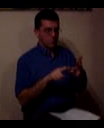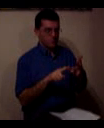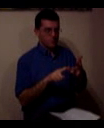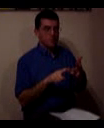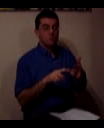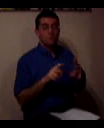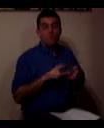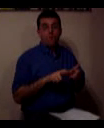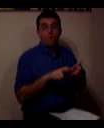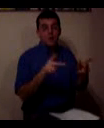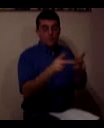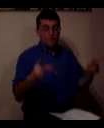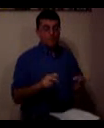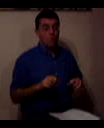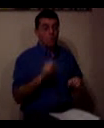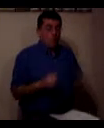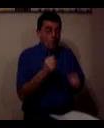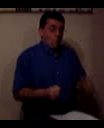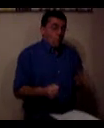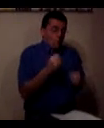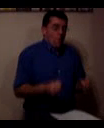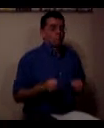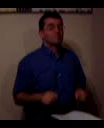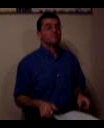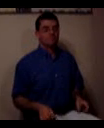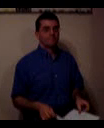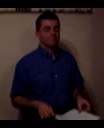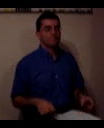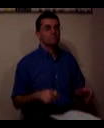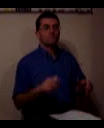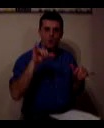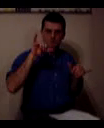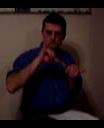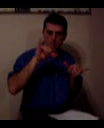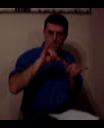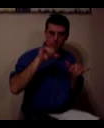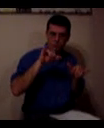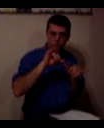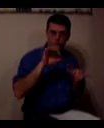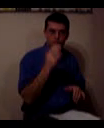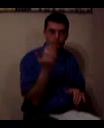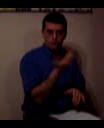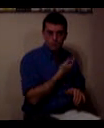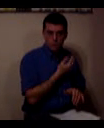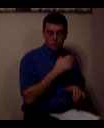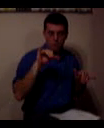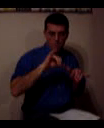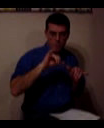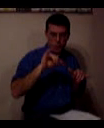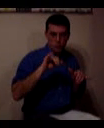minute. And so what we'll do is we'll measure how fast or how slow we breathe in